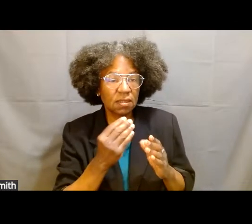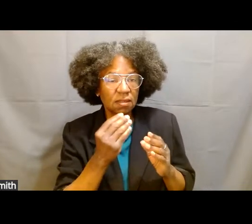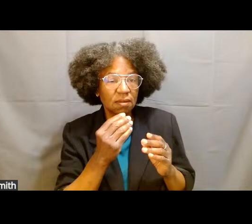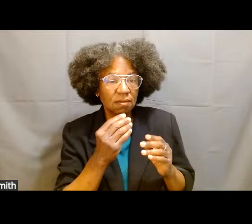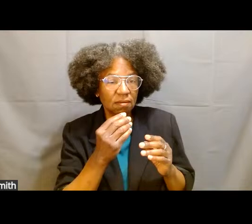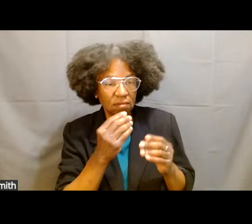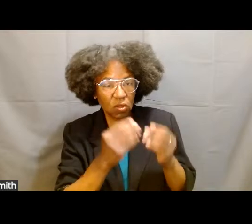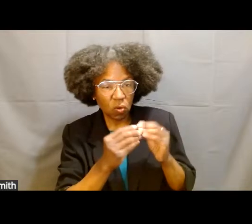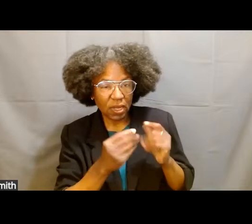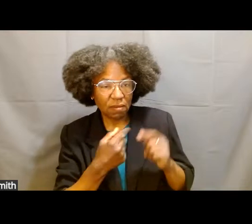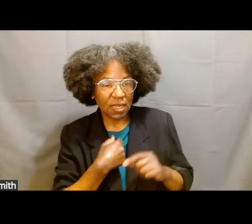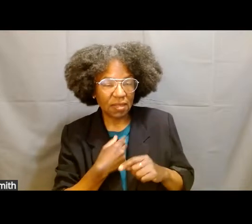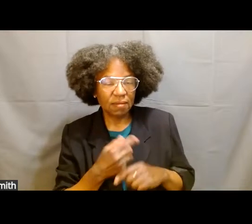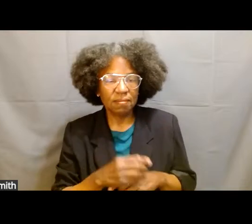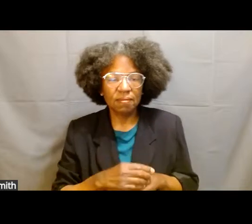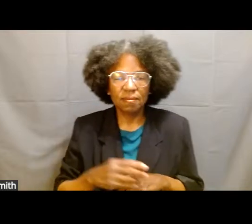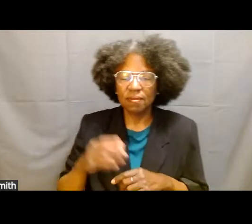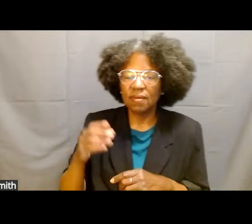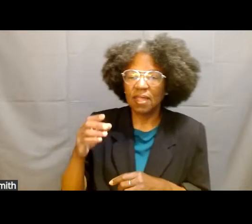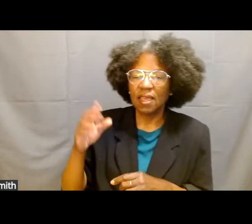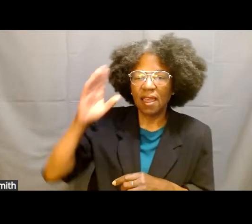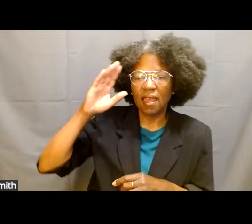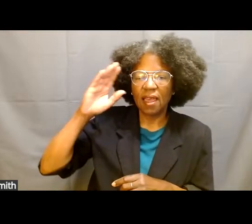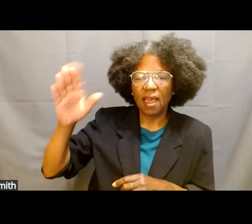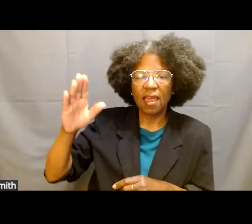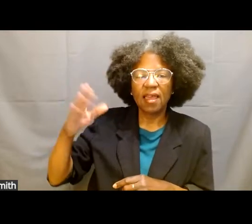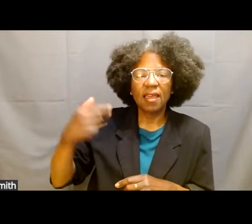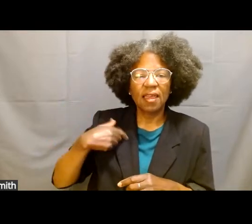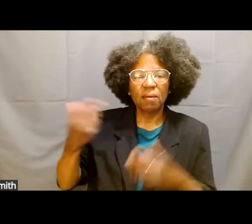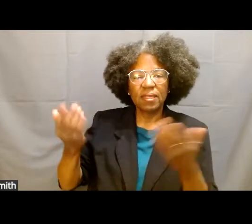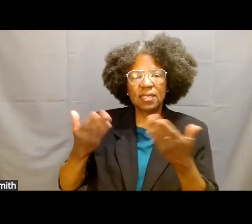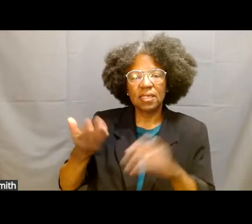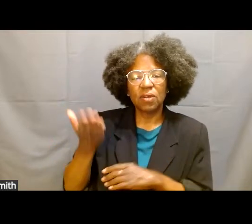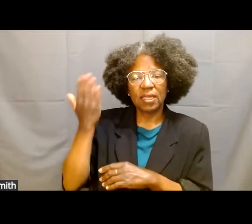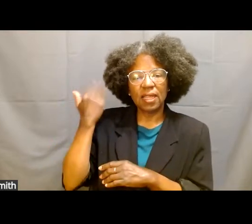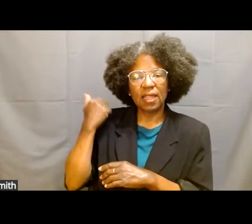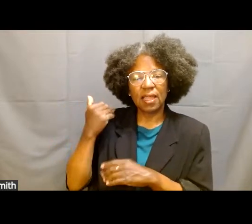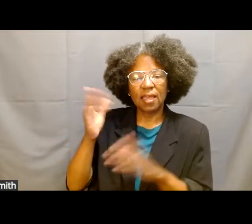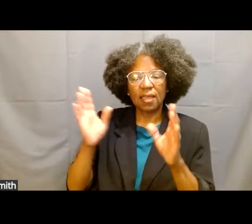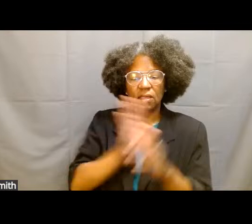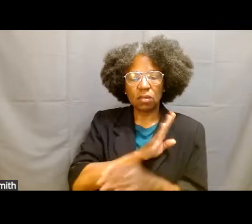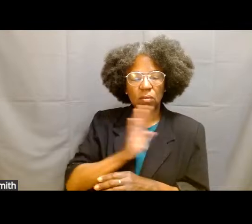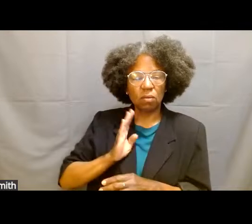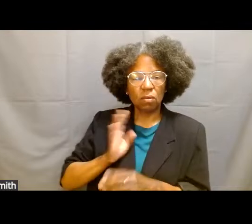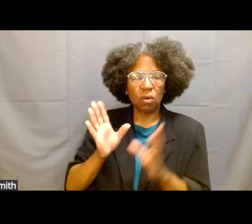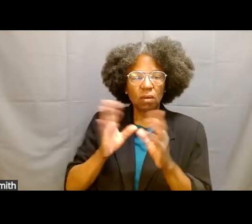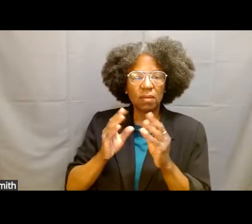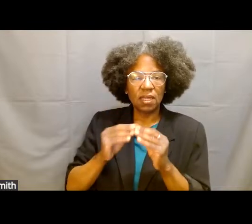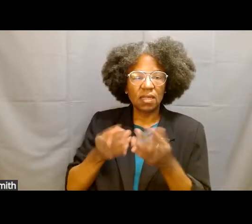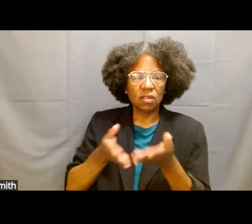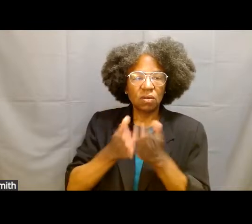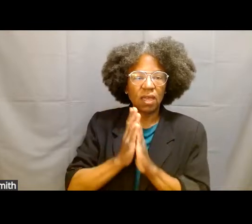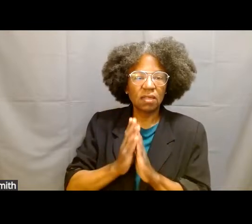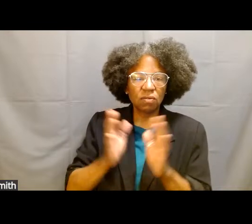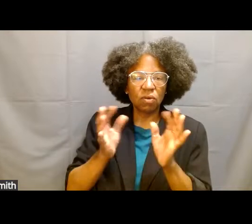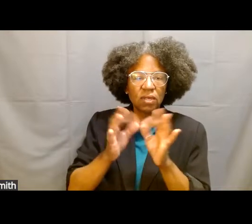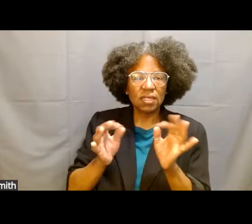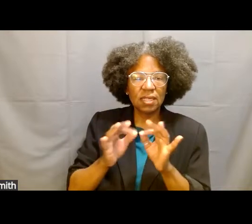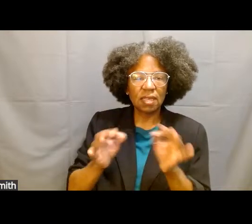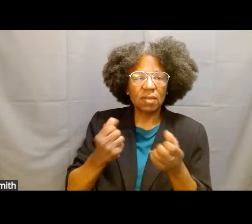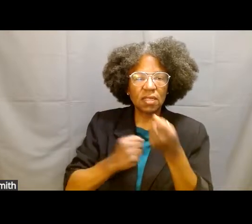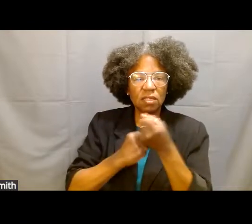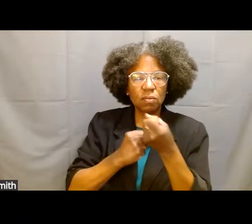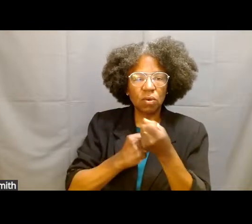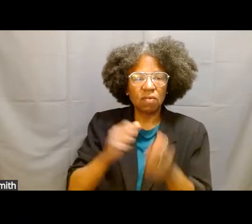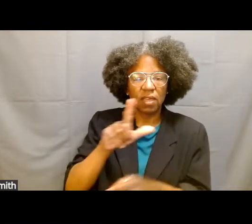you. Hi, I was here at the last board meeting to ask for a statement in support of our